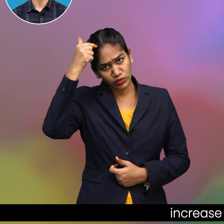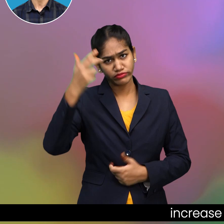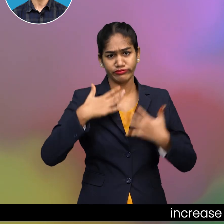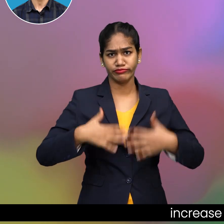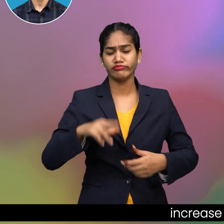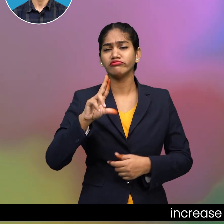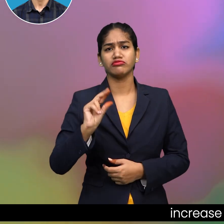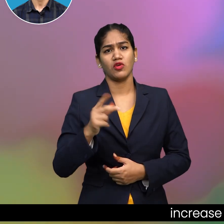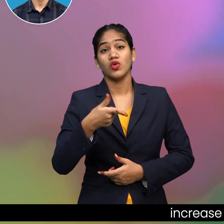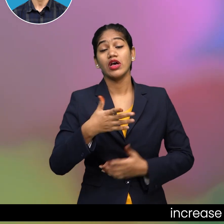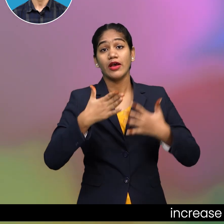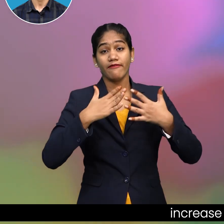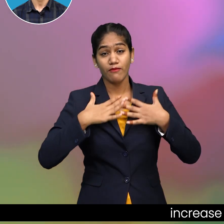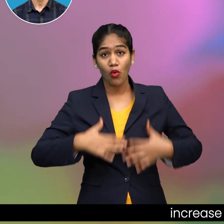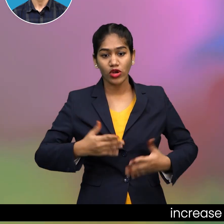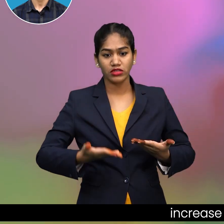increase in body weight,